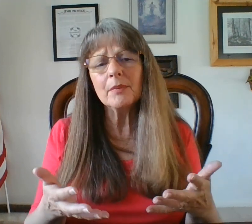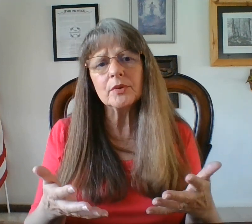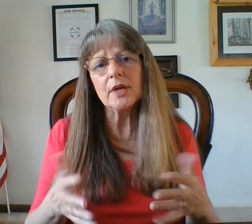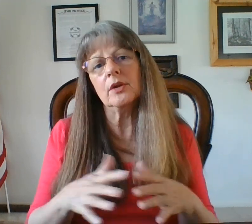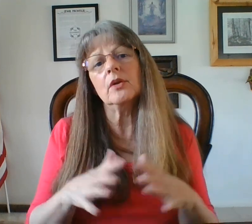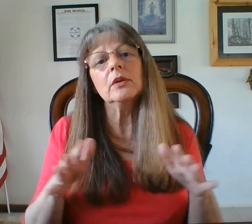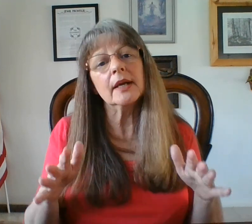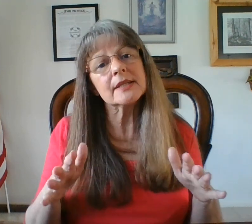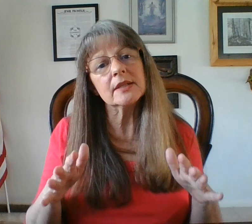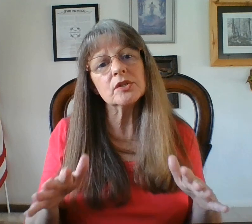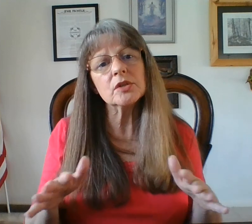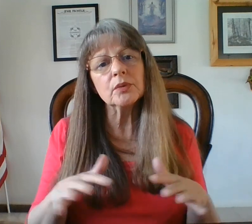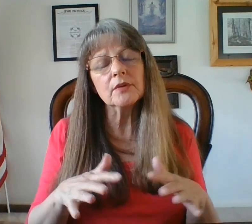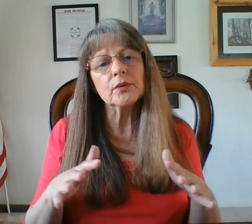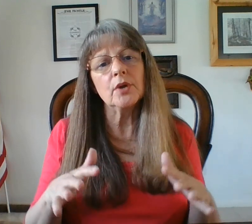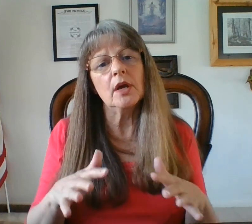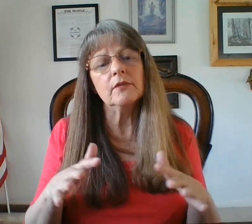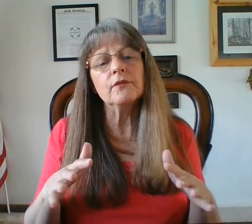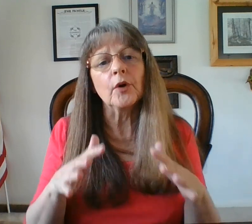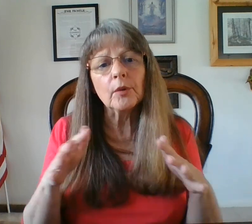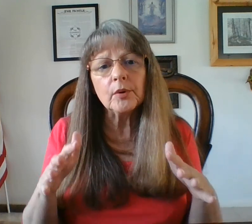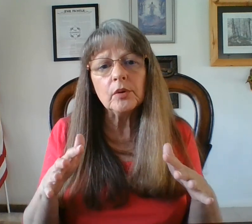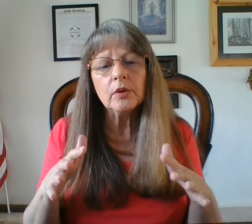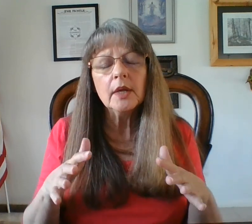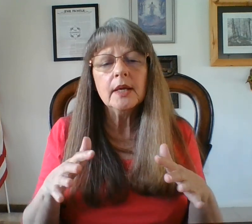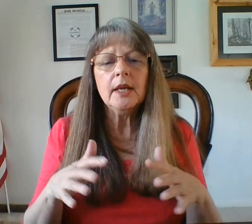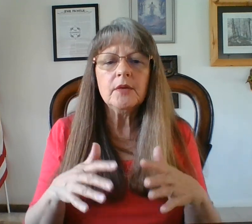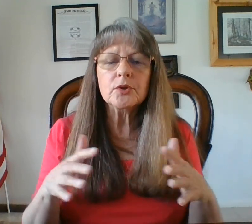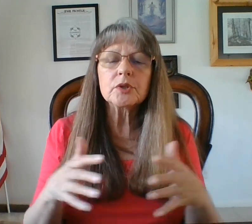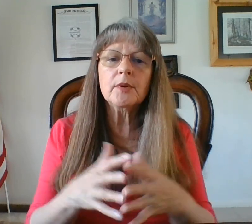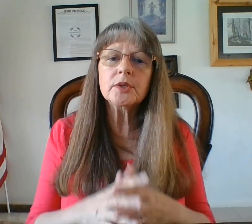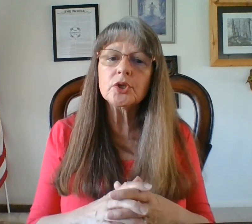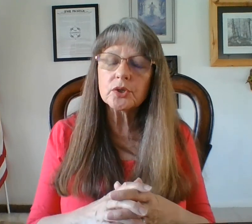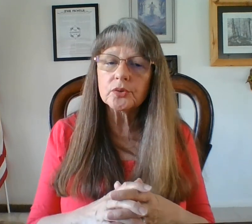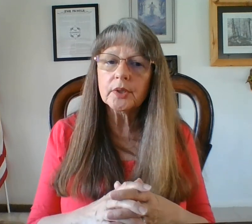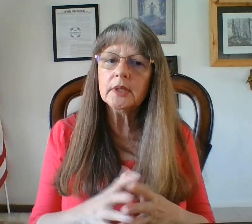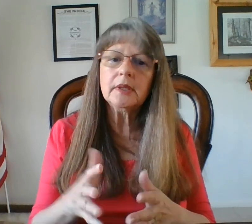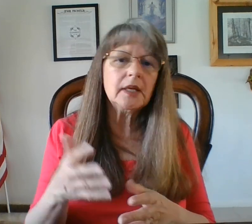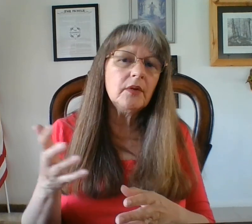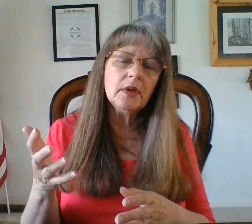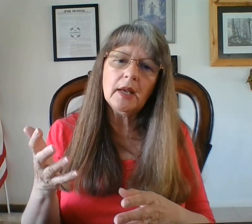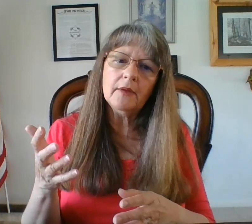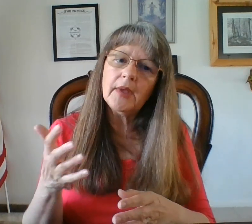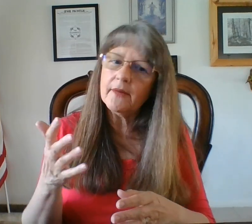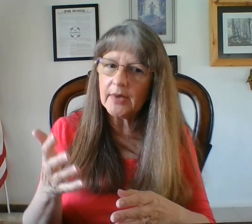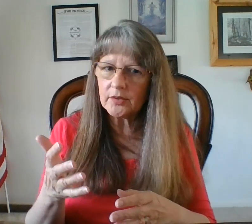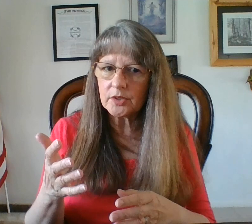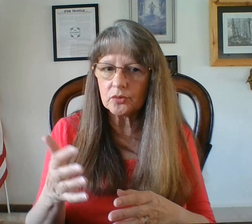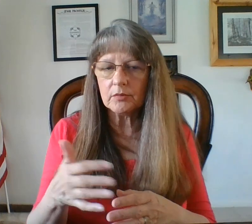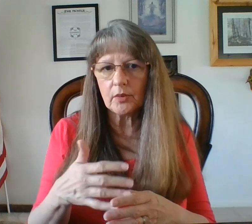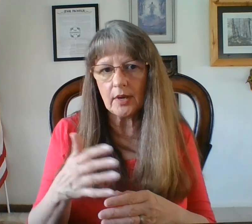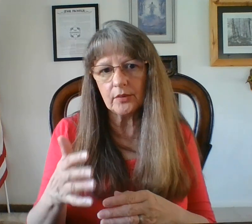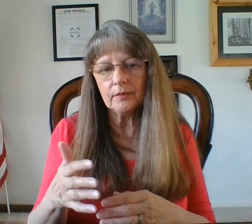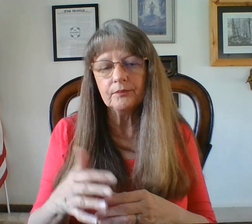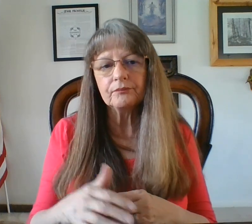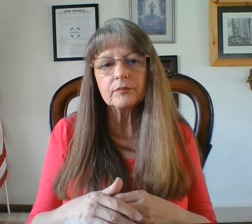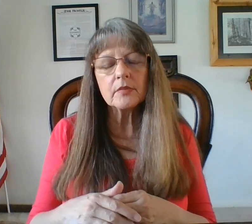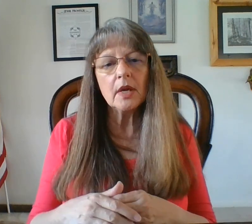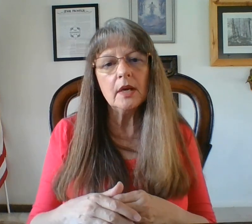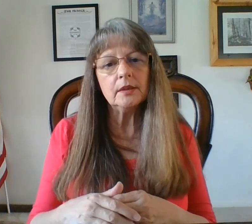more technical. Like I said, this is really for nonverbal individuals, mostly children. And if they have Down syndrome or other